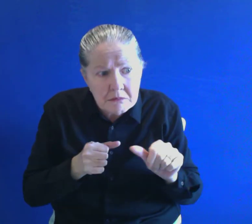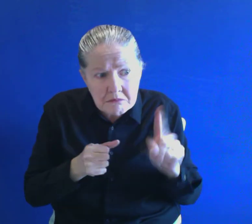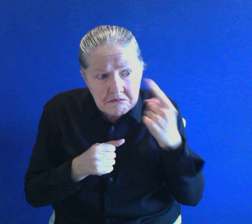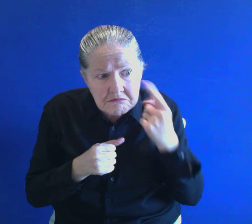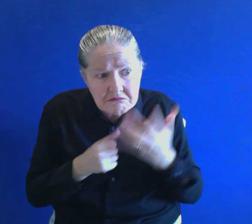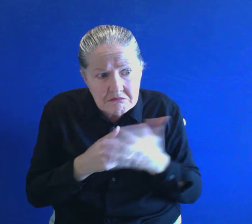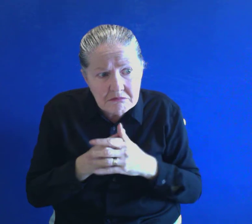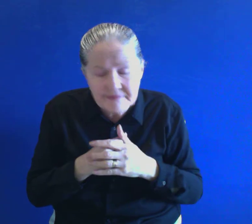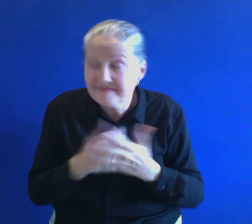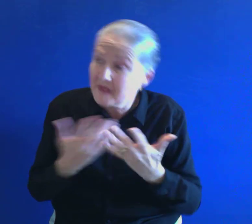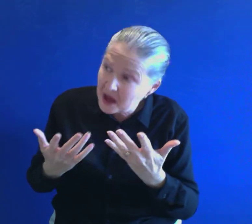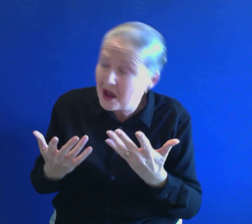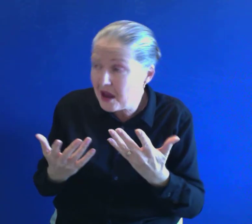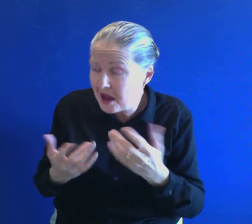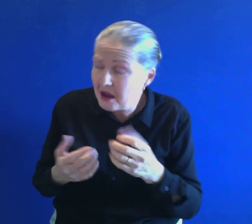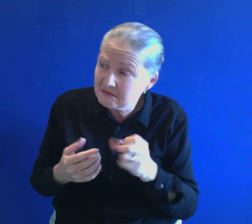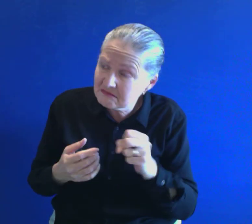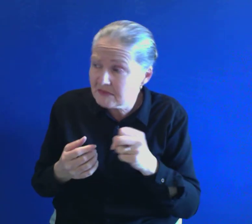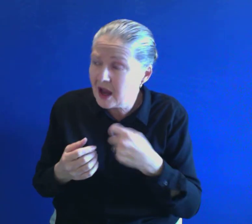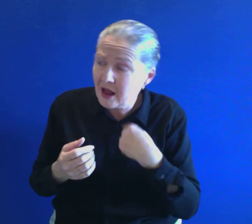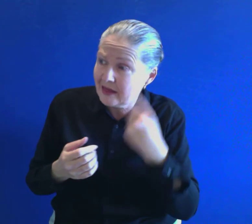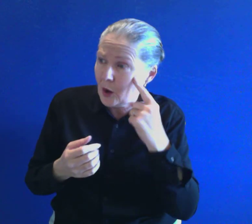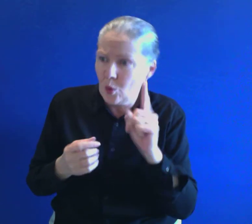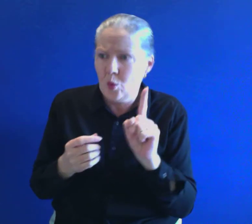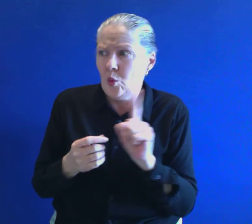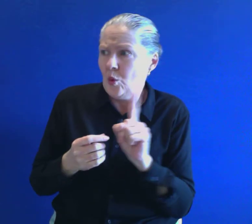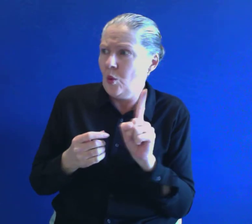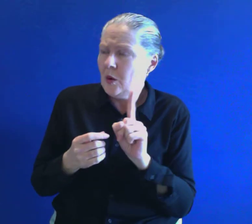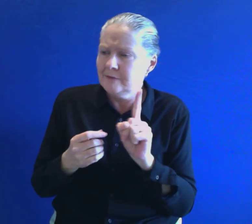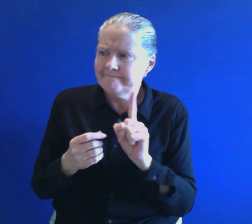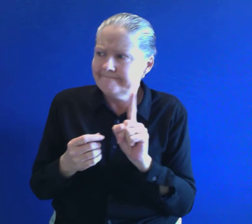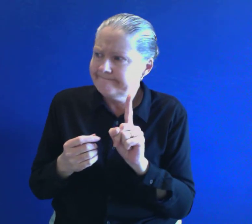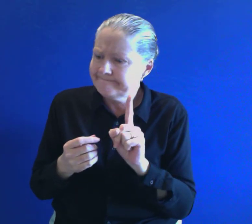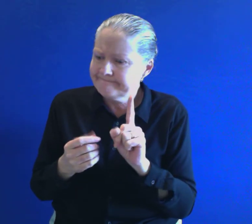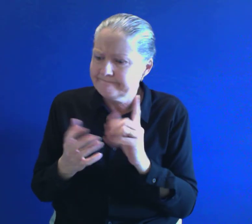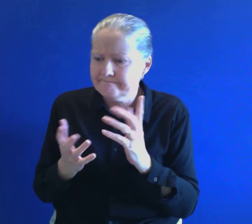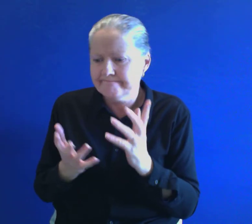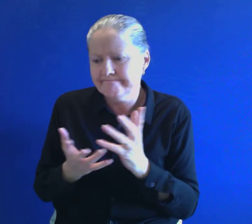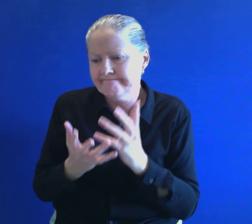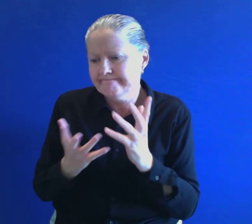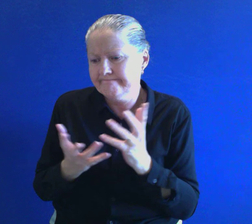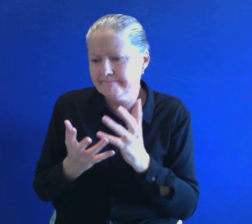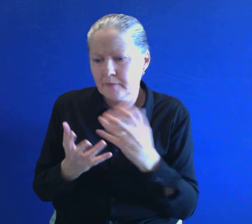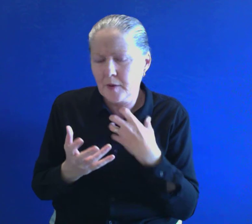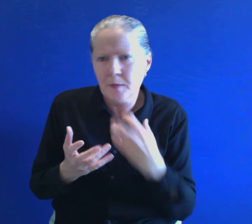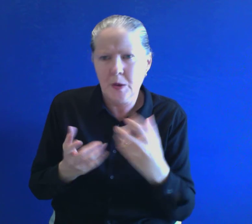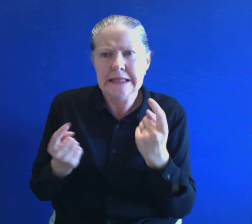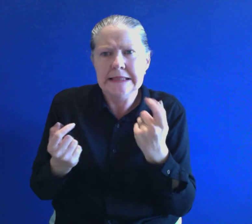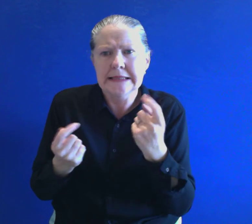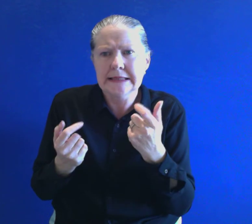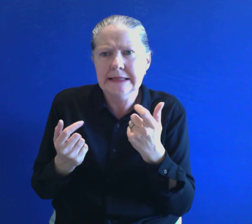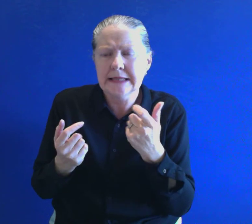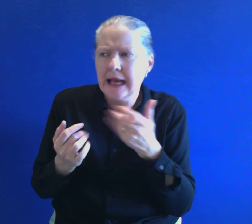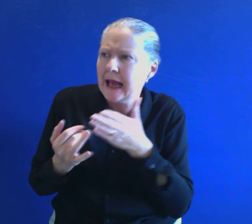Yeah look I mean I think in terms of what would be more easily accessible and more pleasing to look at